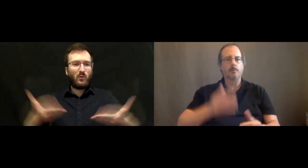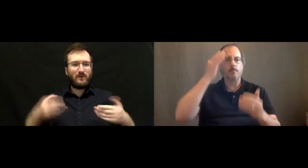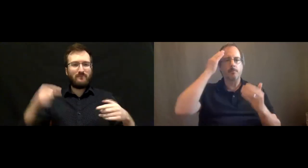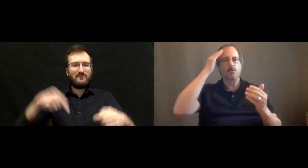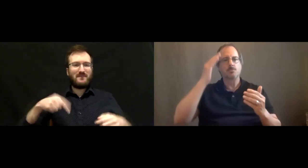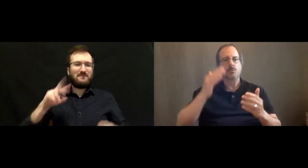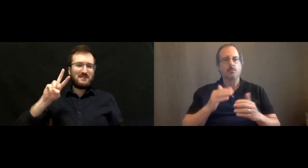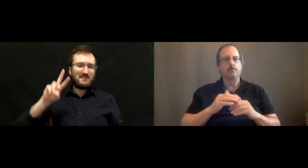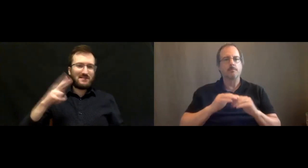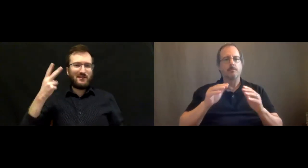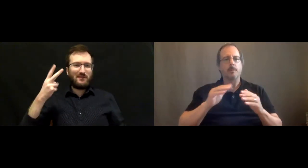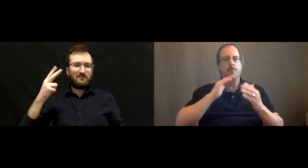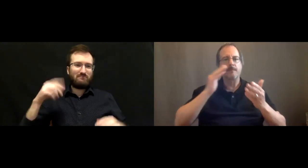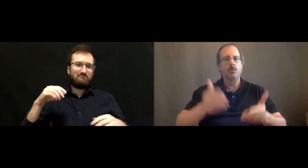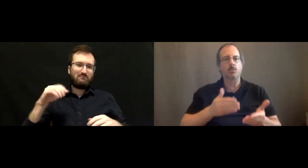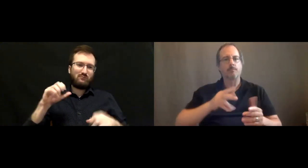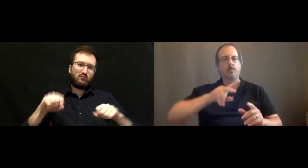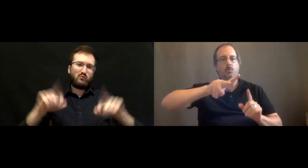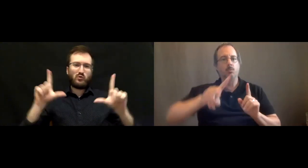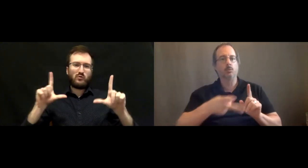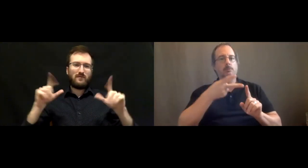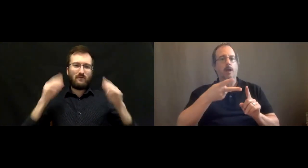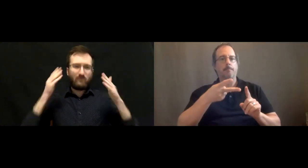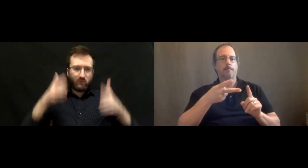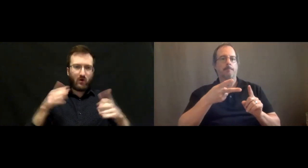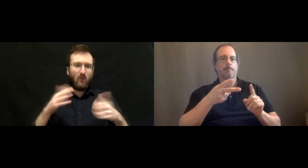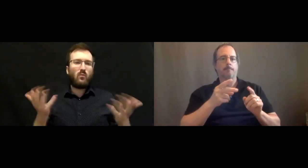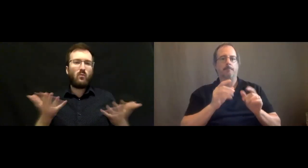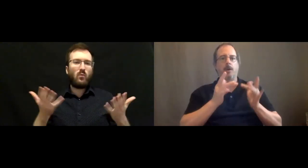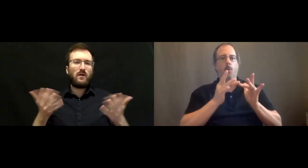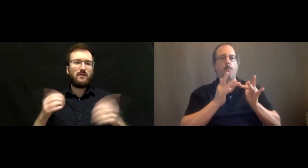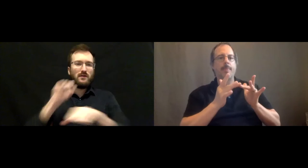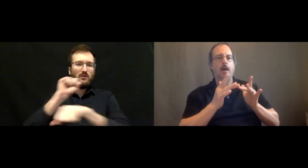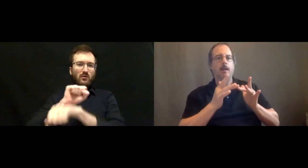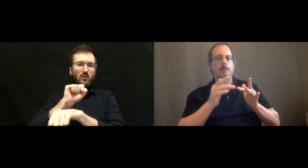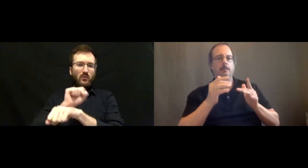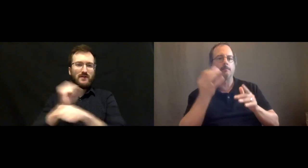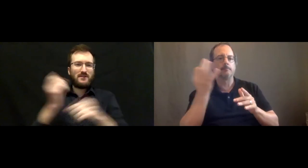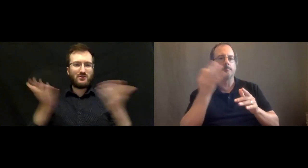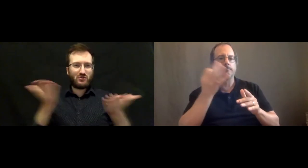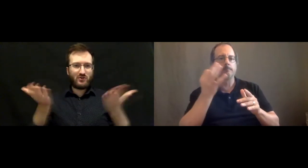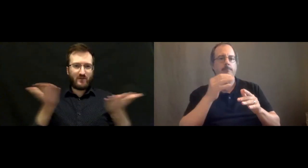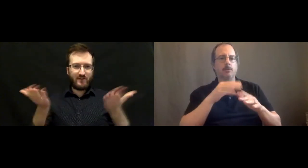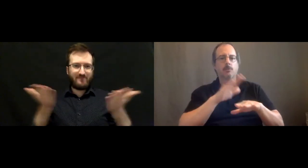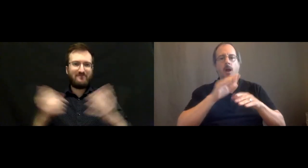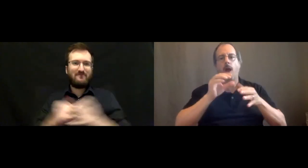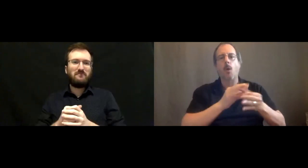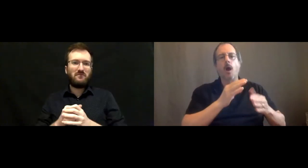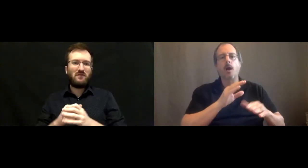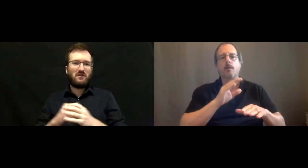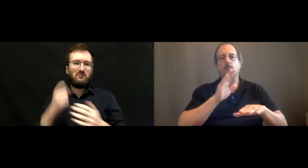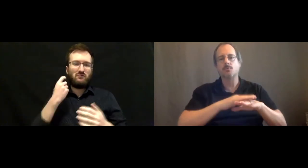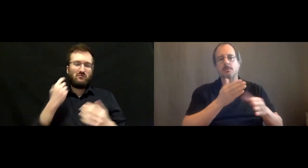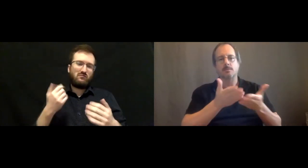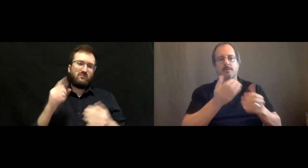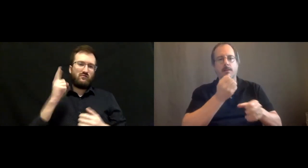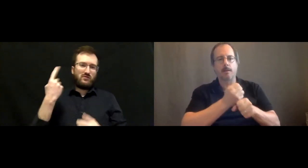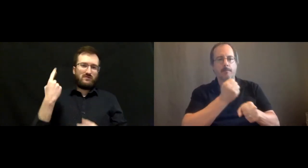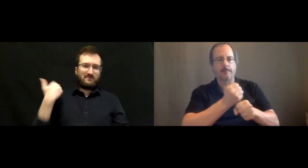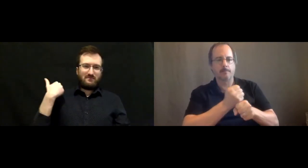Hello, everyone. Welcome to the second part in our webinar series. Today's topic is on